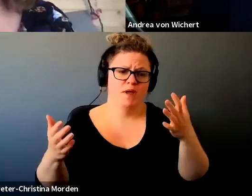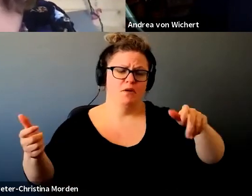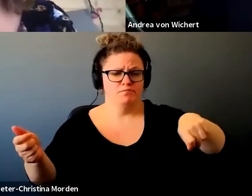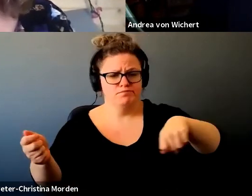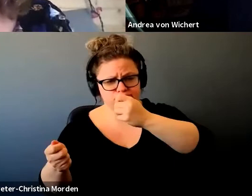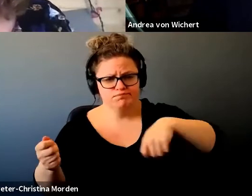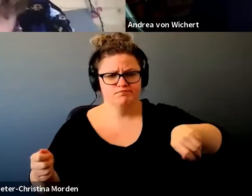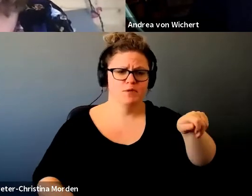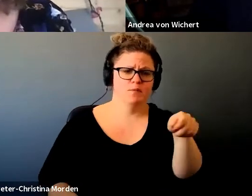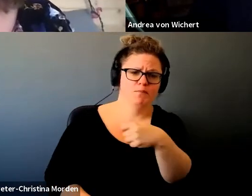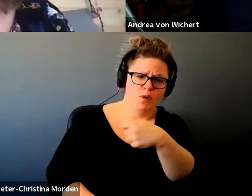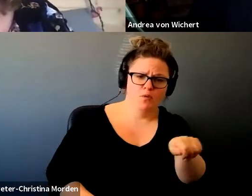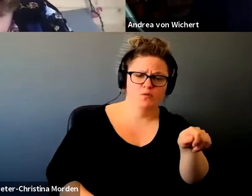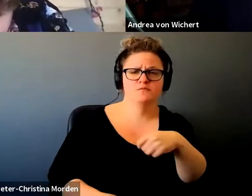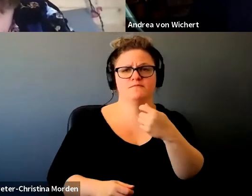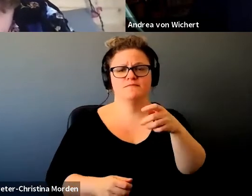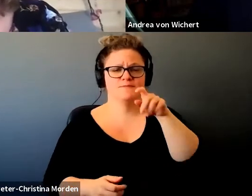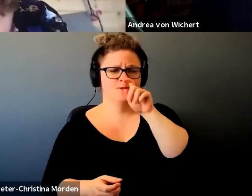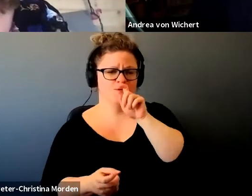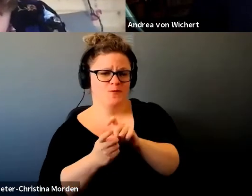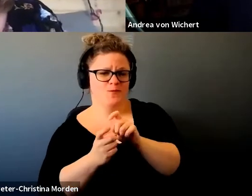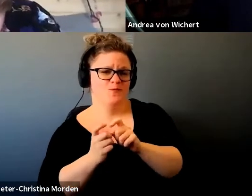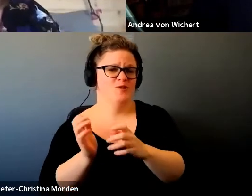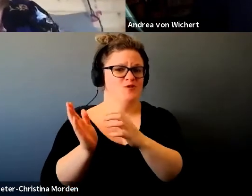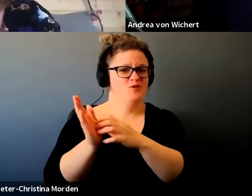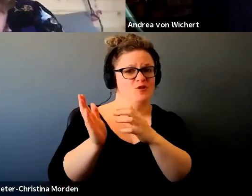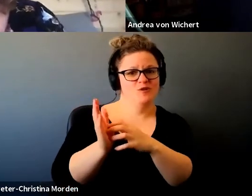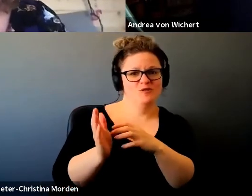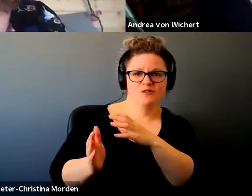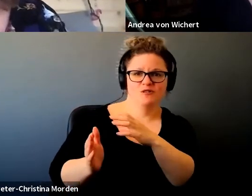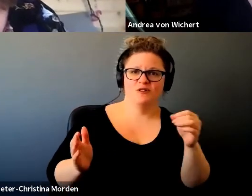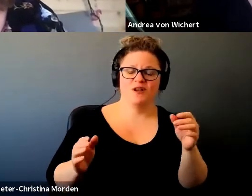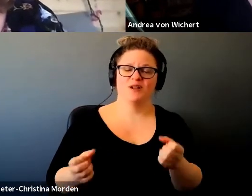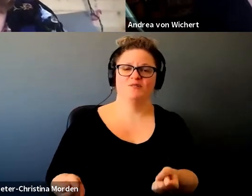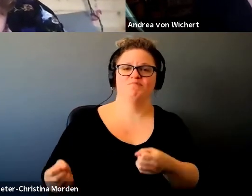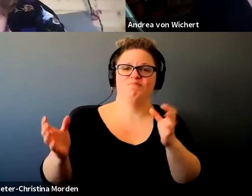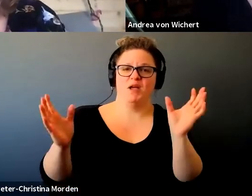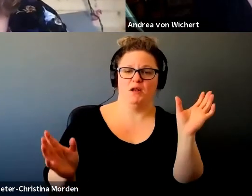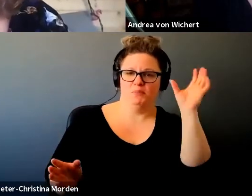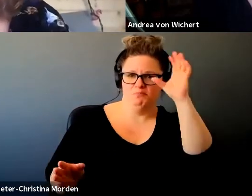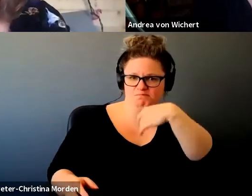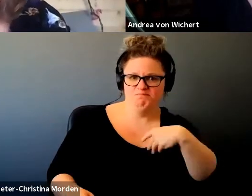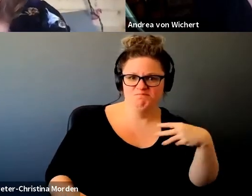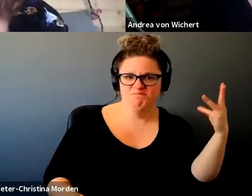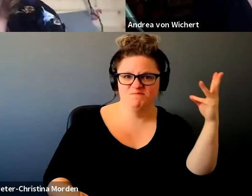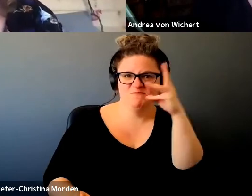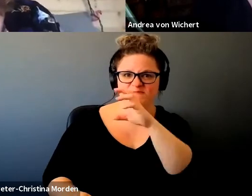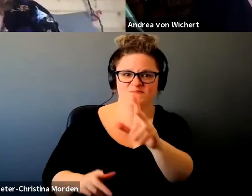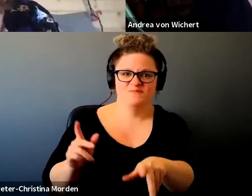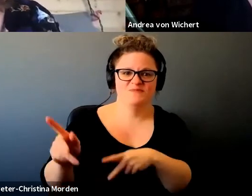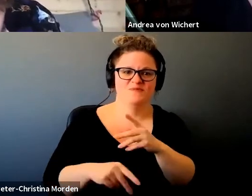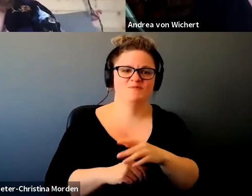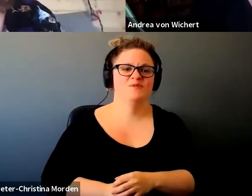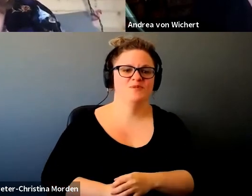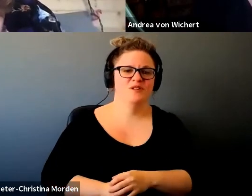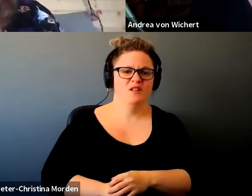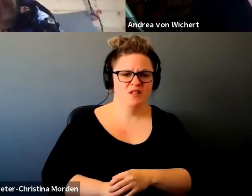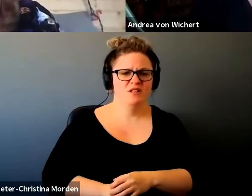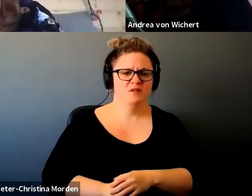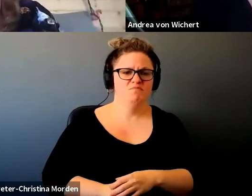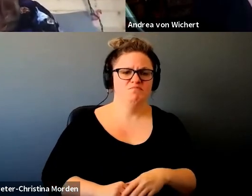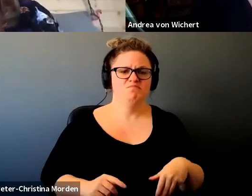has produced independent performance and art department heavy short films and live theater. Her